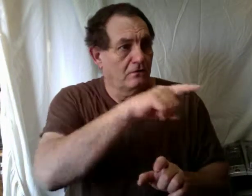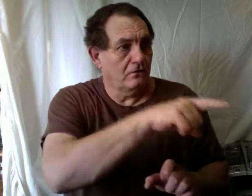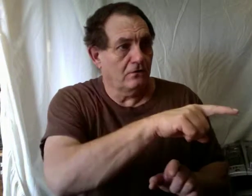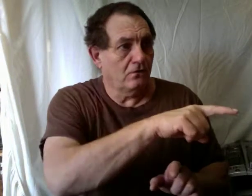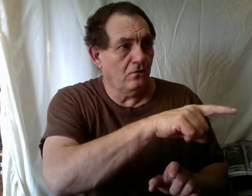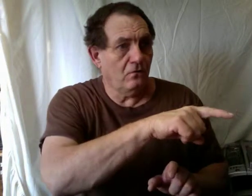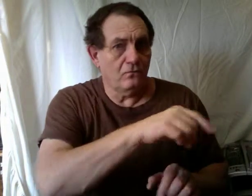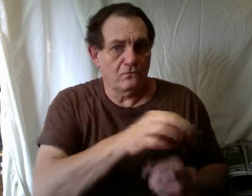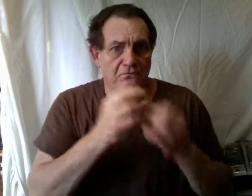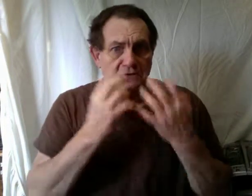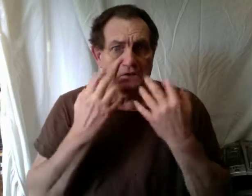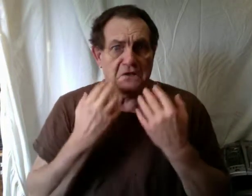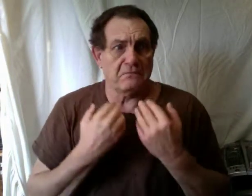you will be unhappy.